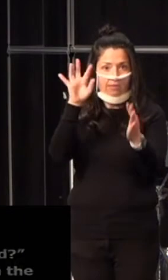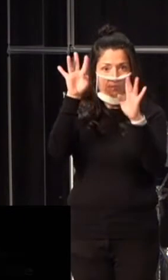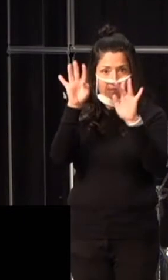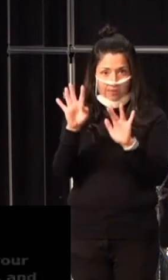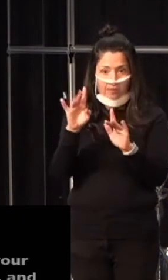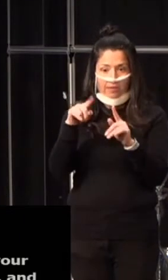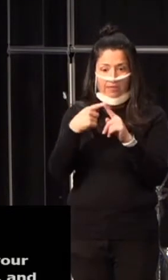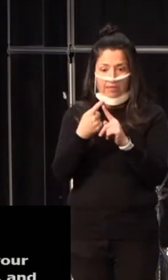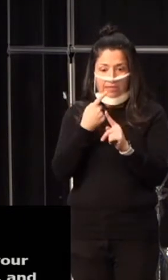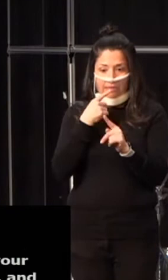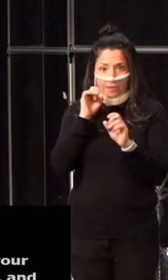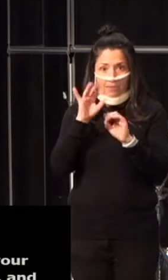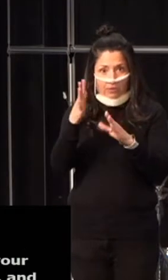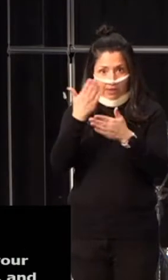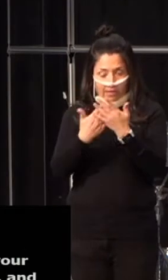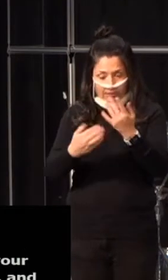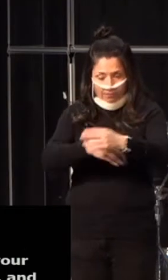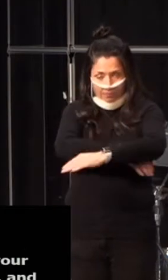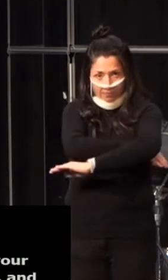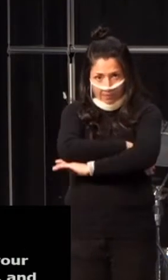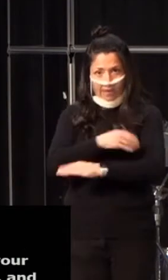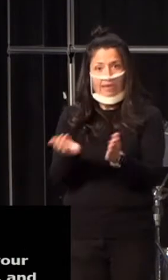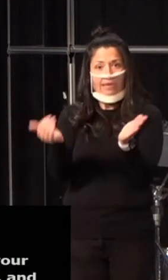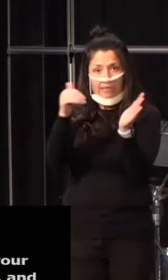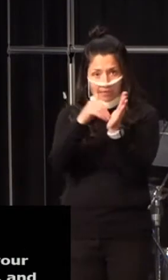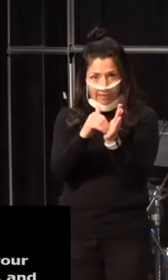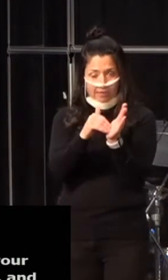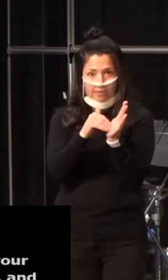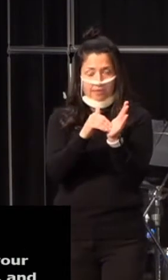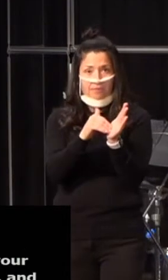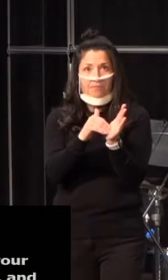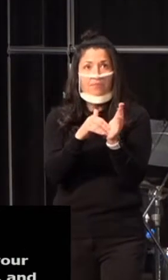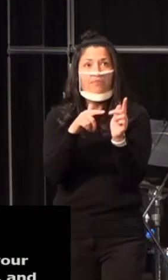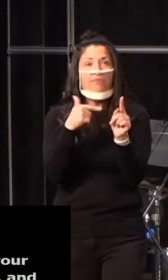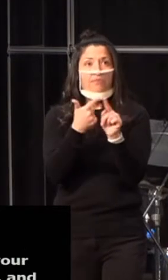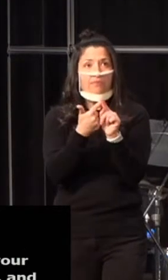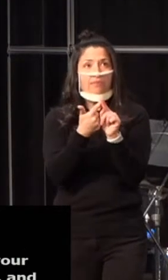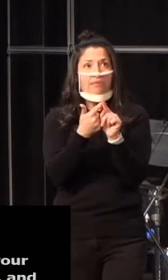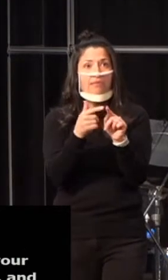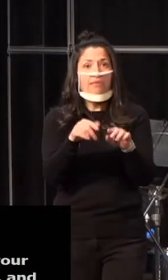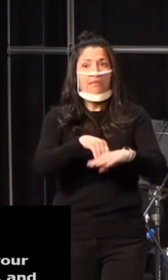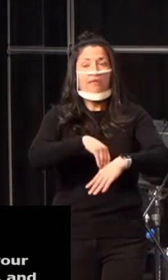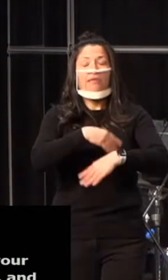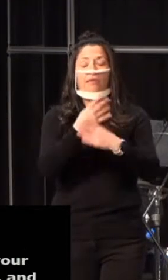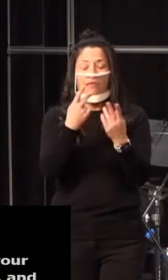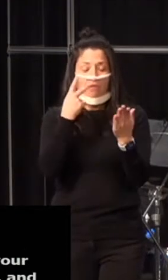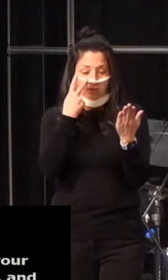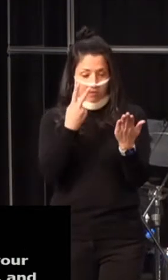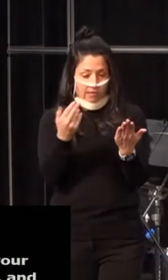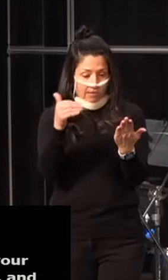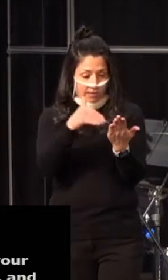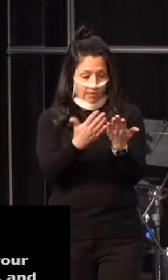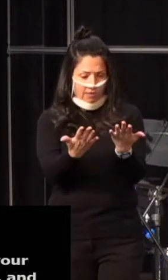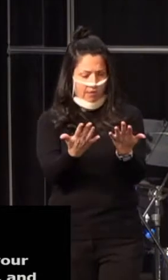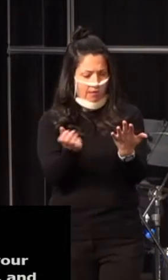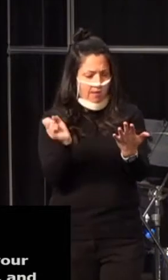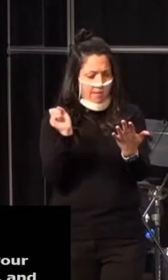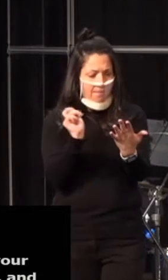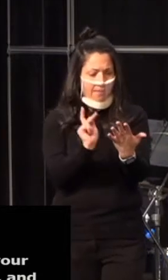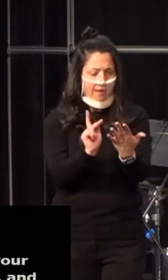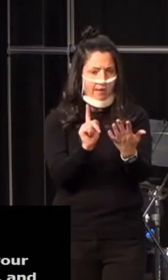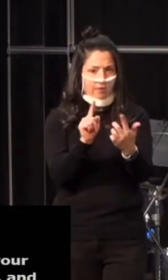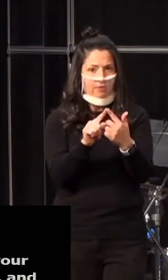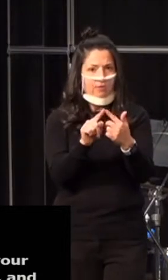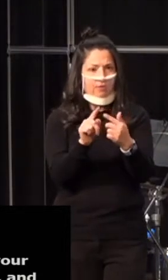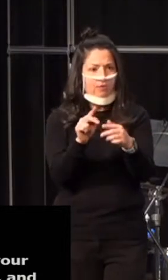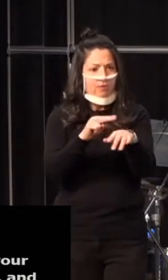he said, "Put your hand into your bosom again." So he put his hand into his bosom again, and when he took it out of his bosom, behold, it was restored like the rest